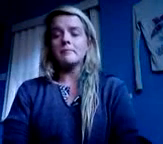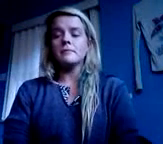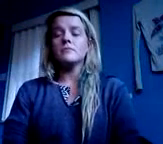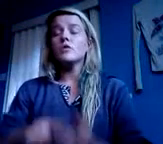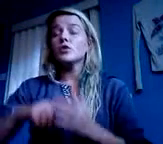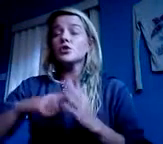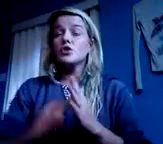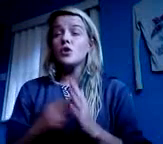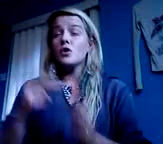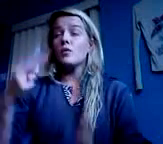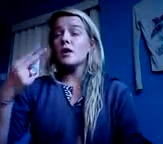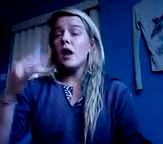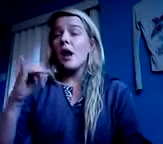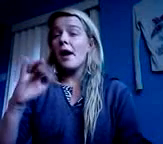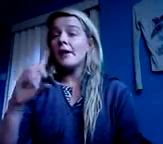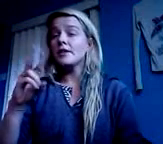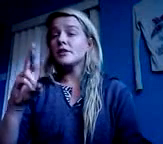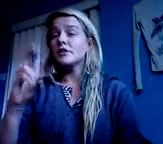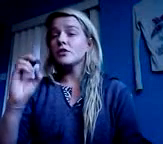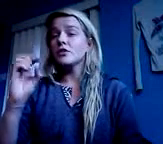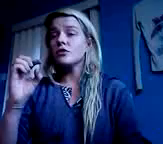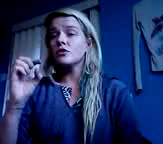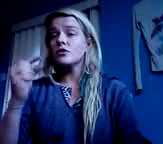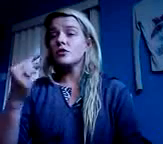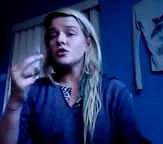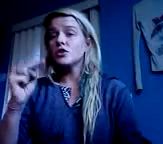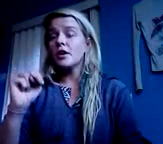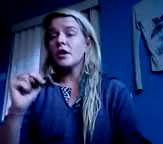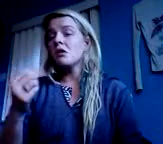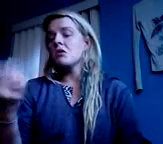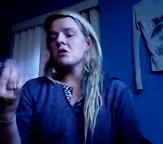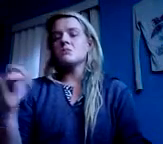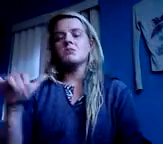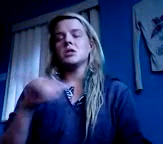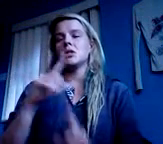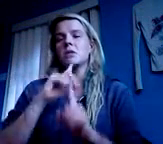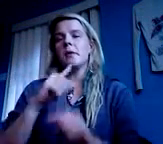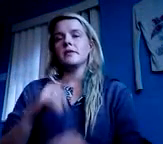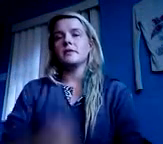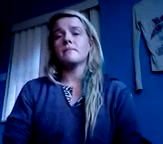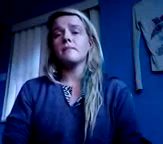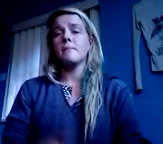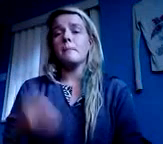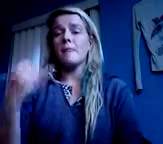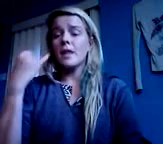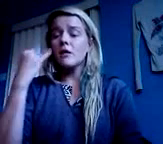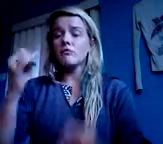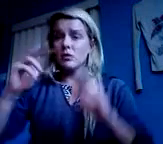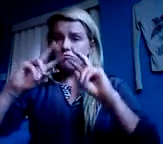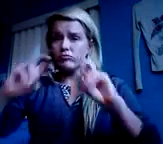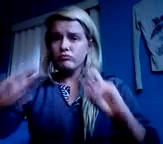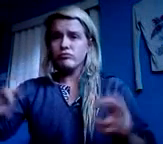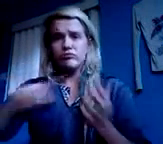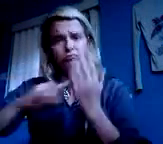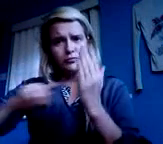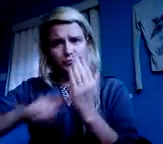getting the same thing. And if you want, you can go ahead and check to see if everything is balanced. This